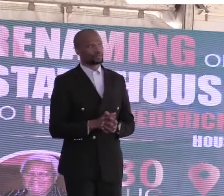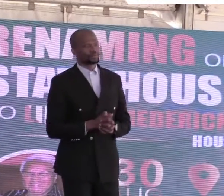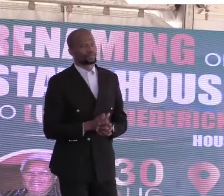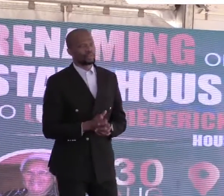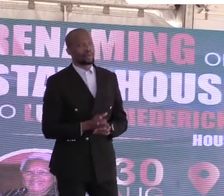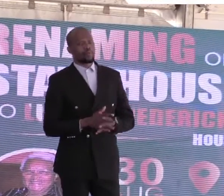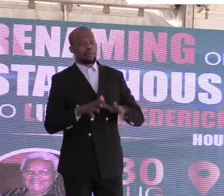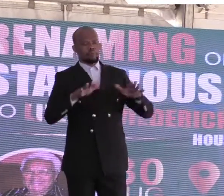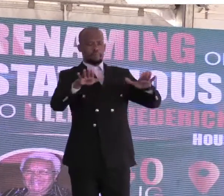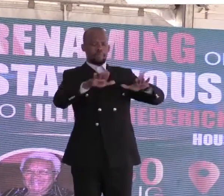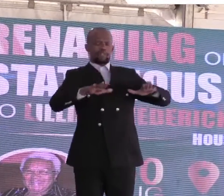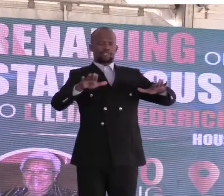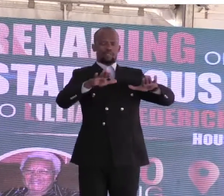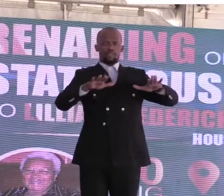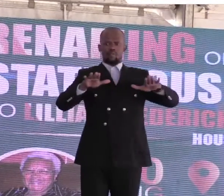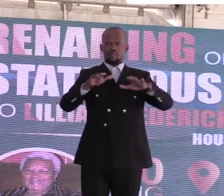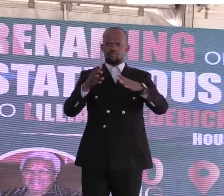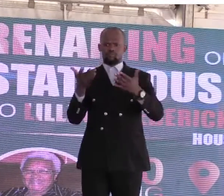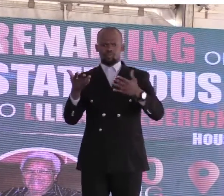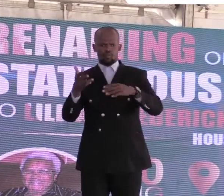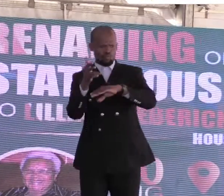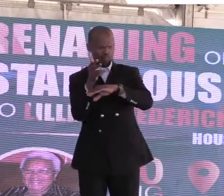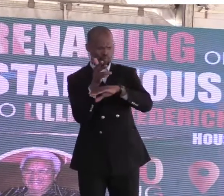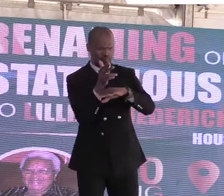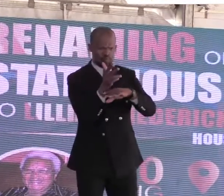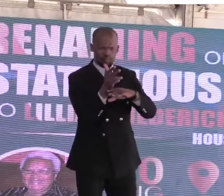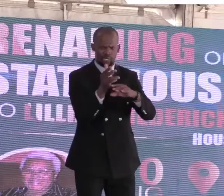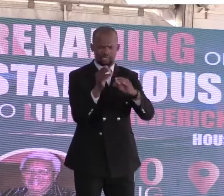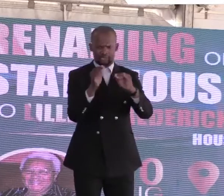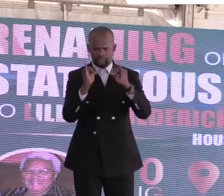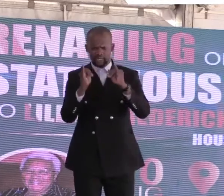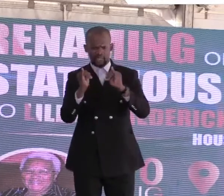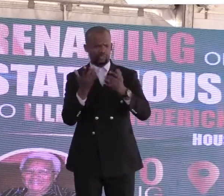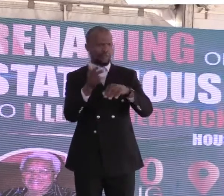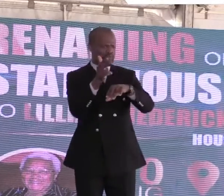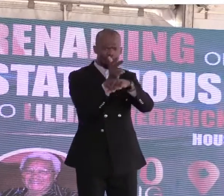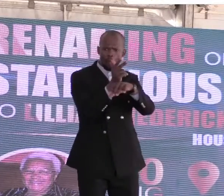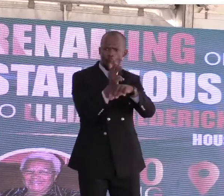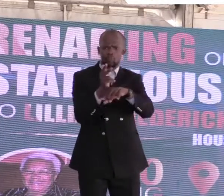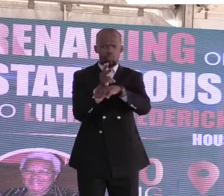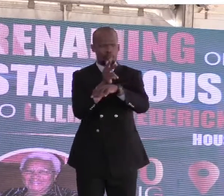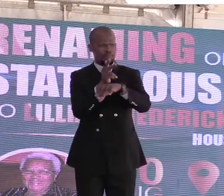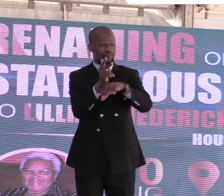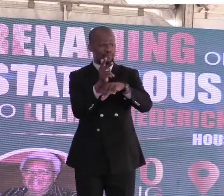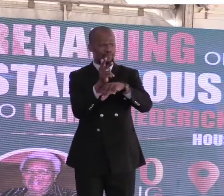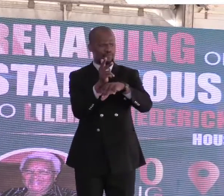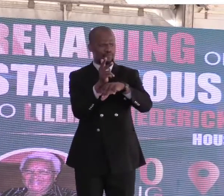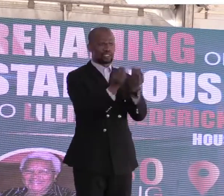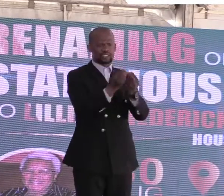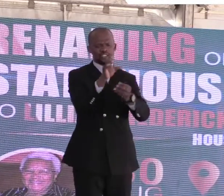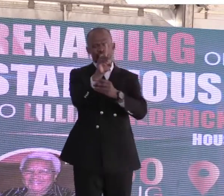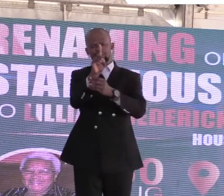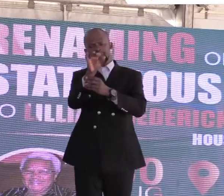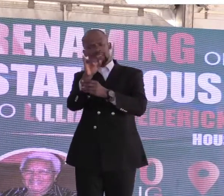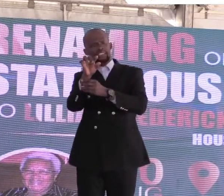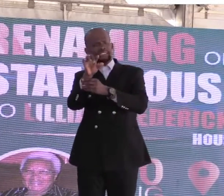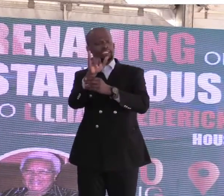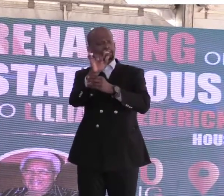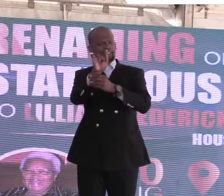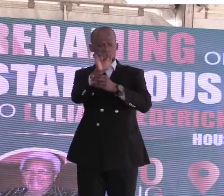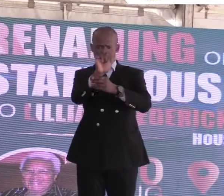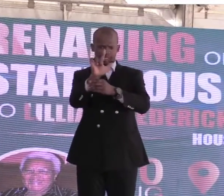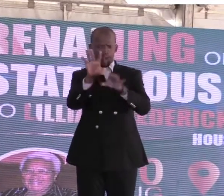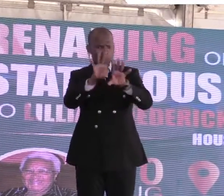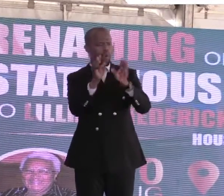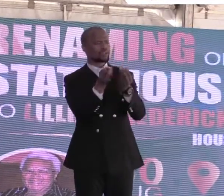digitized world now, and there is no event where there is no digital platform that is utilized. So